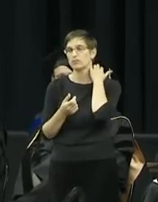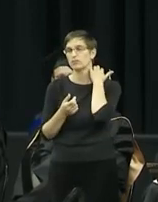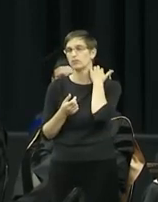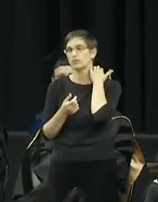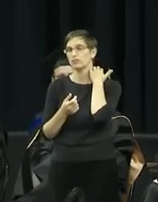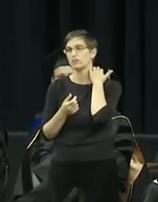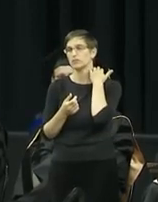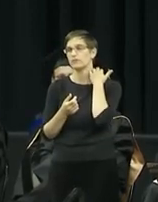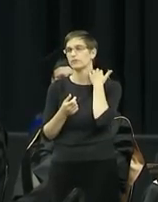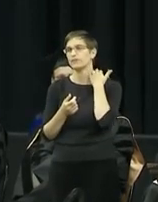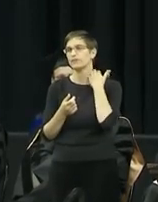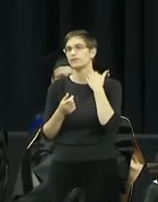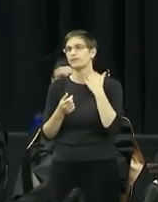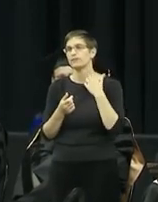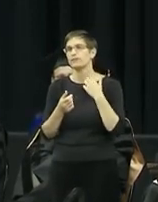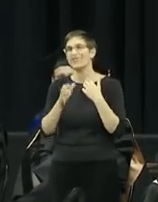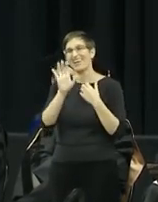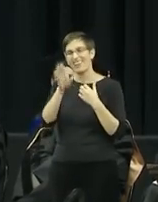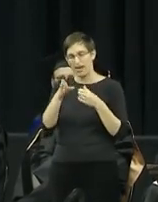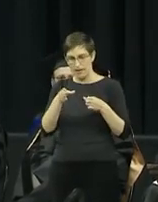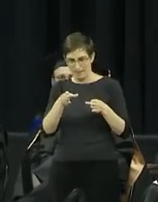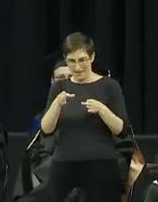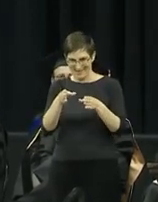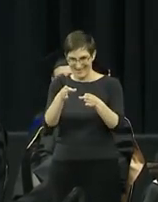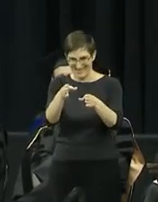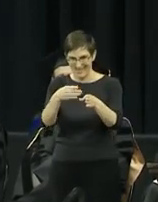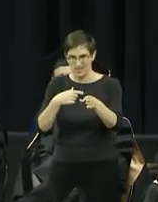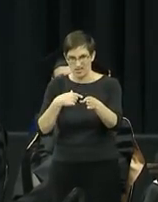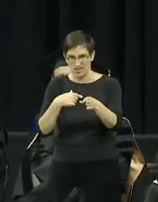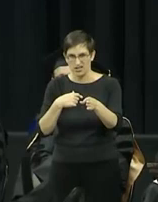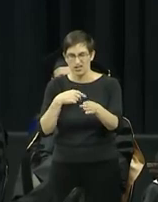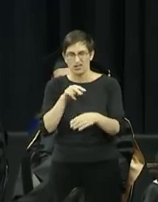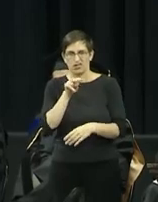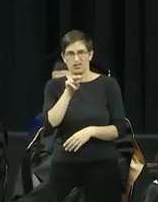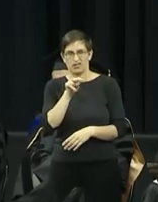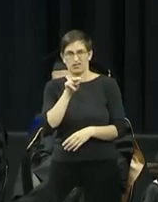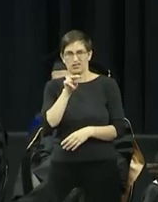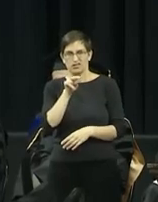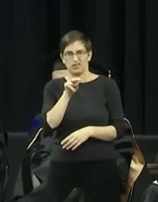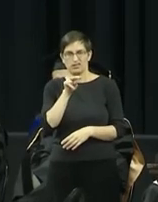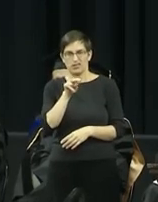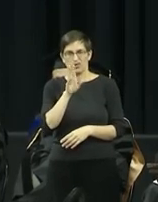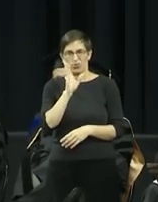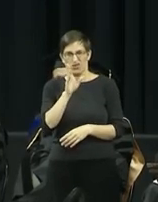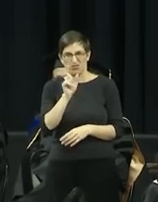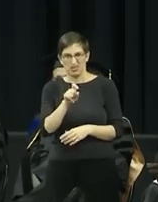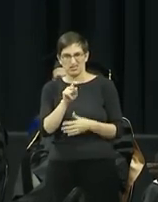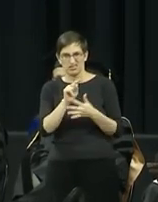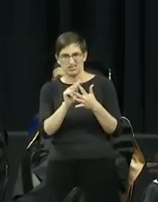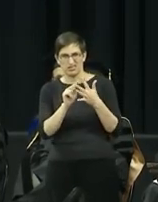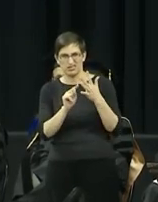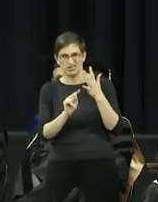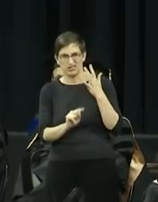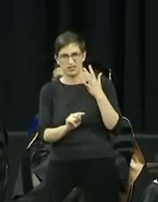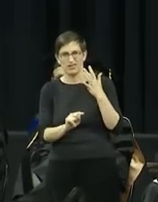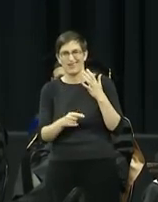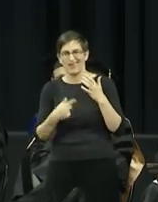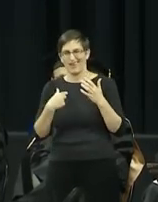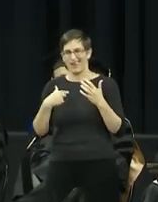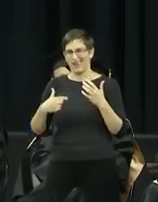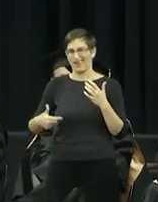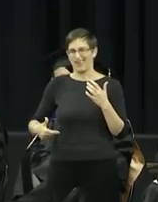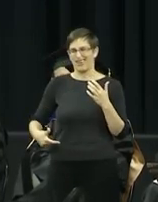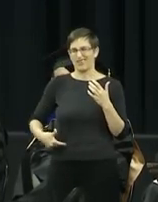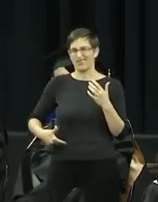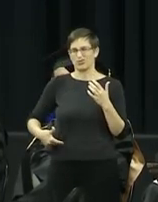But as that predictable linear path stared me in the face in the days and months after my graduation, I must have had a hunch deep